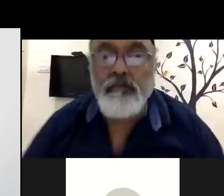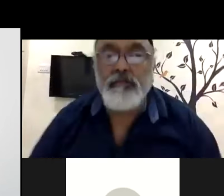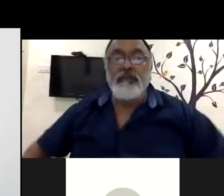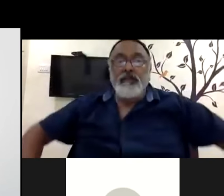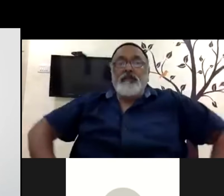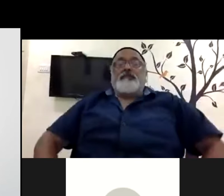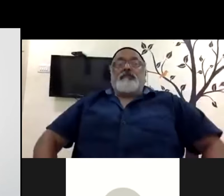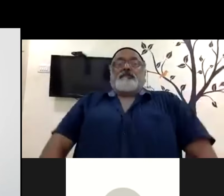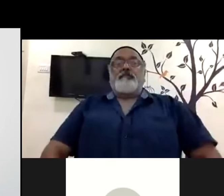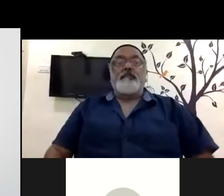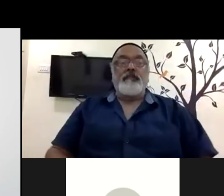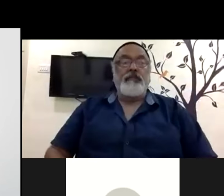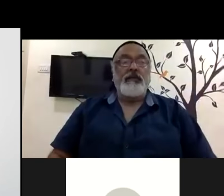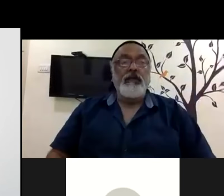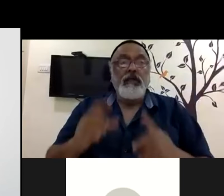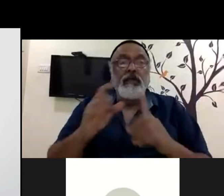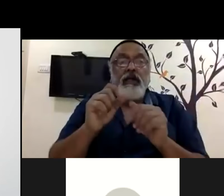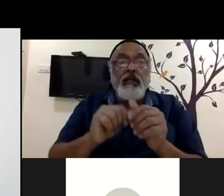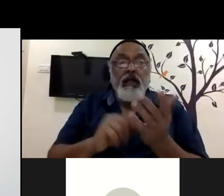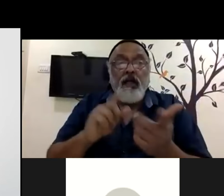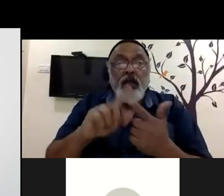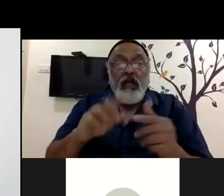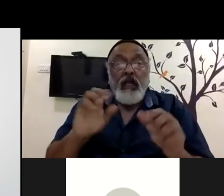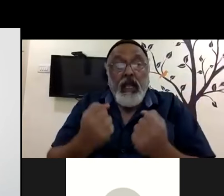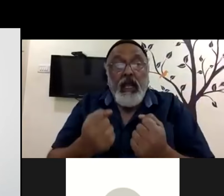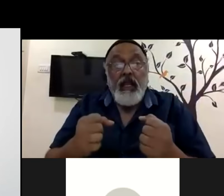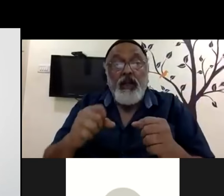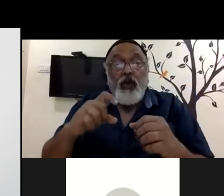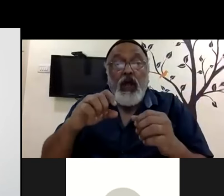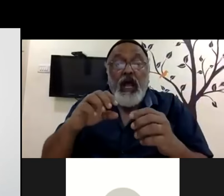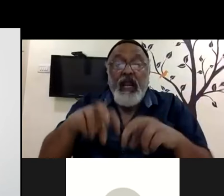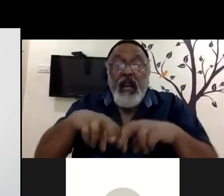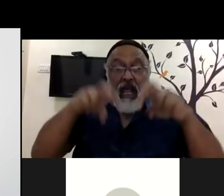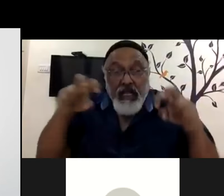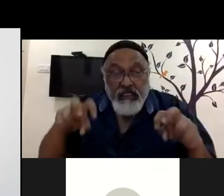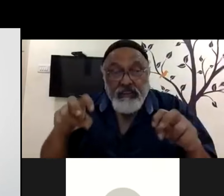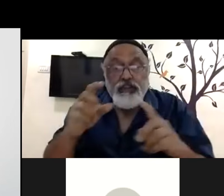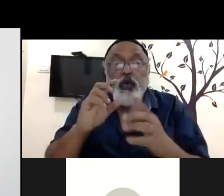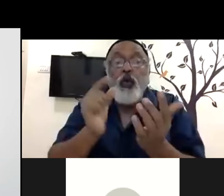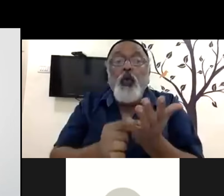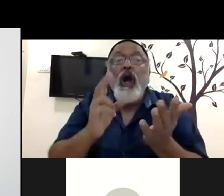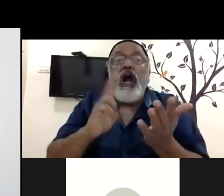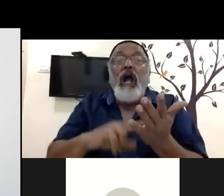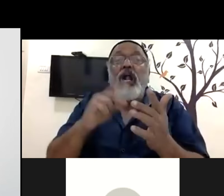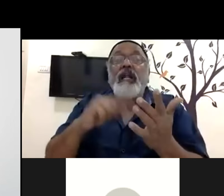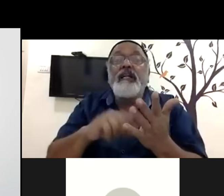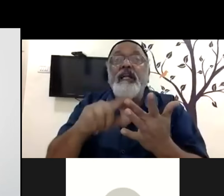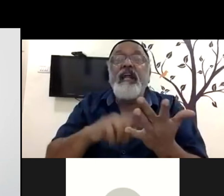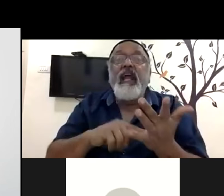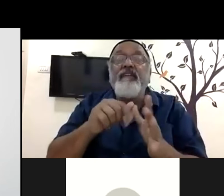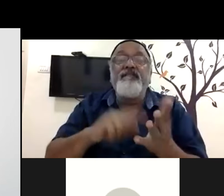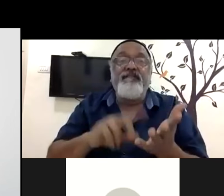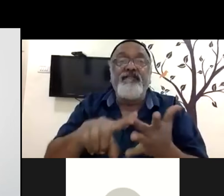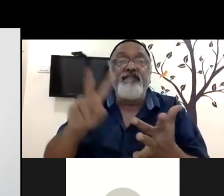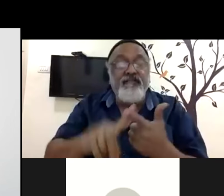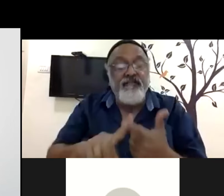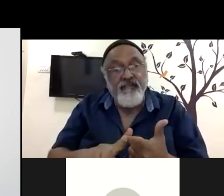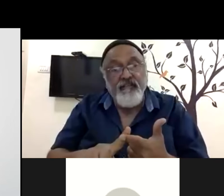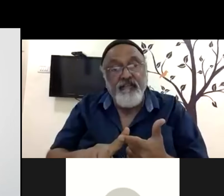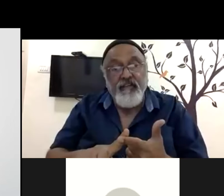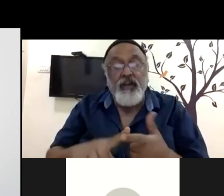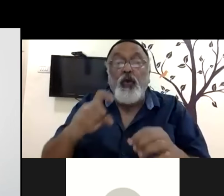be quantified, which can be analyzed, which can have statistical tests run on them. Qualitative data is data which is